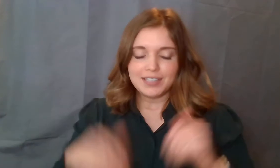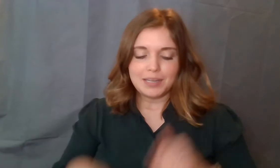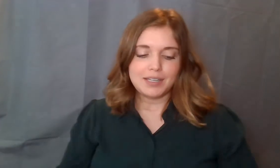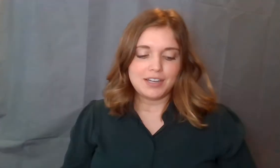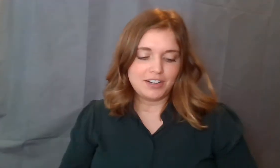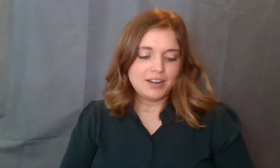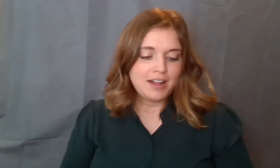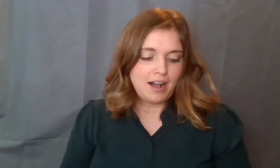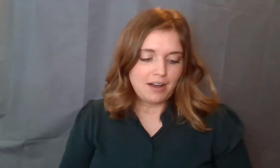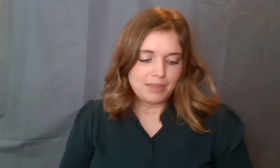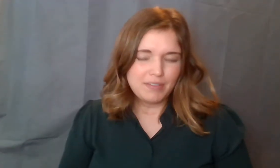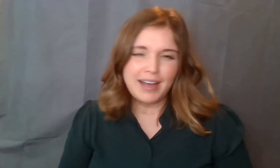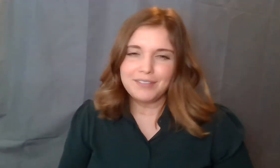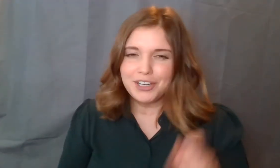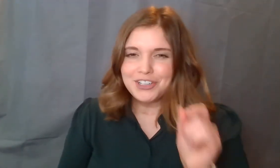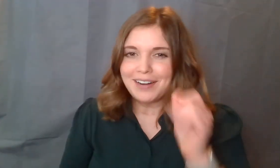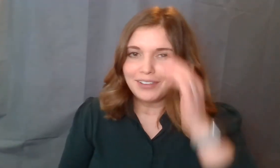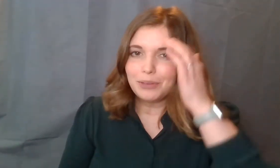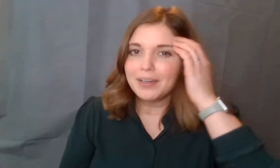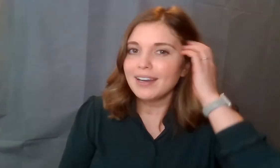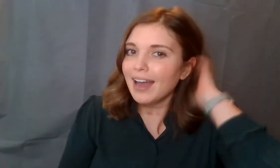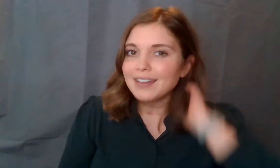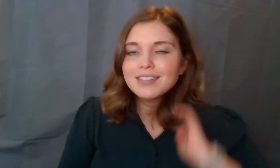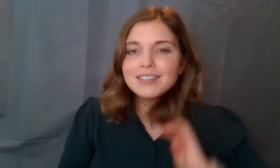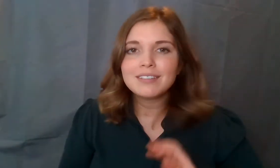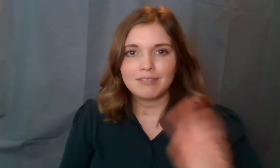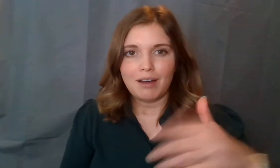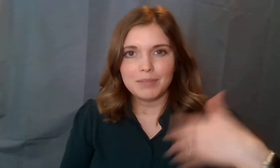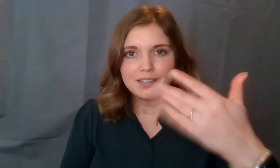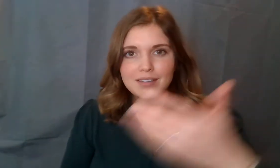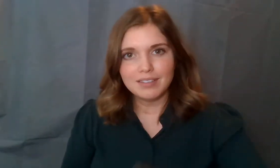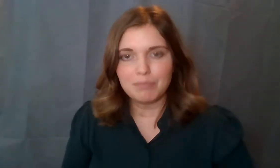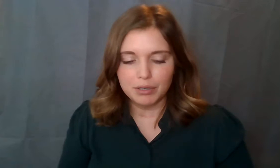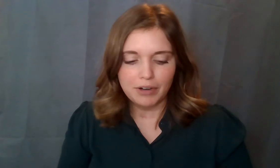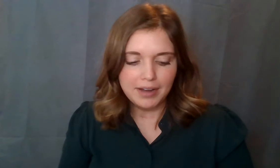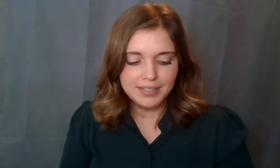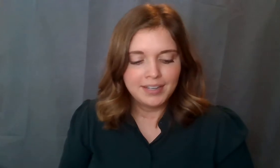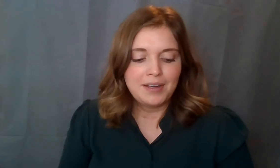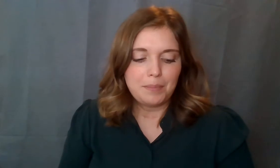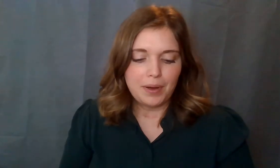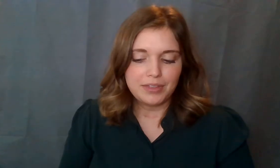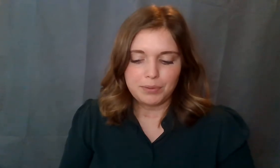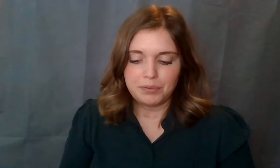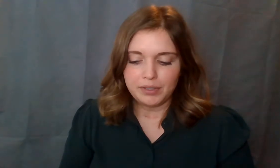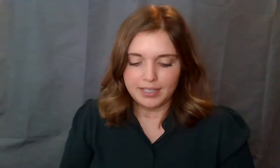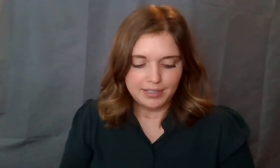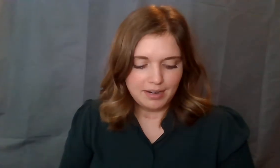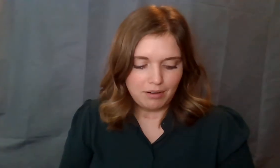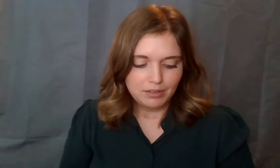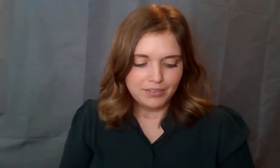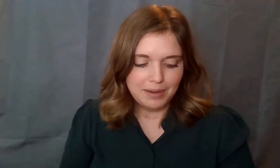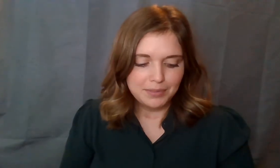concepts in here that we've kind of touched on a little bit as these lessons have progressed, but this one really hits on all of them.